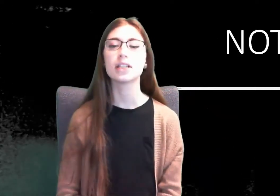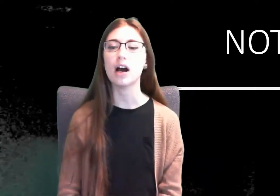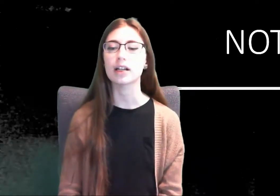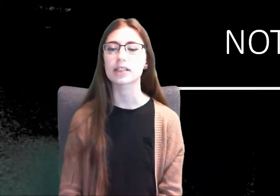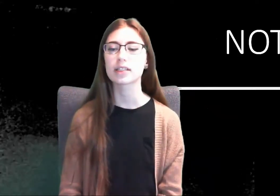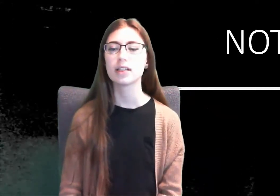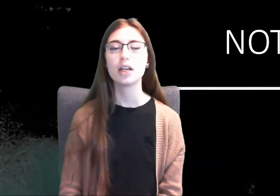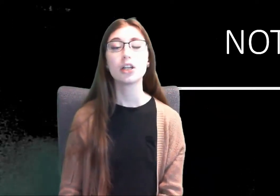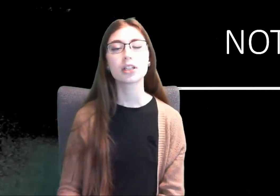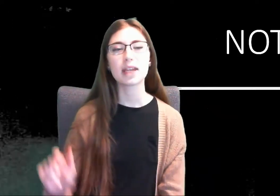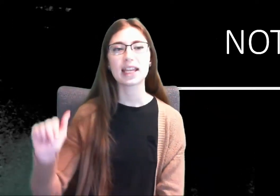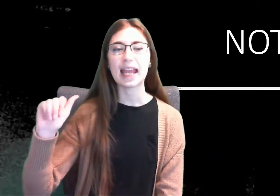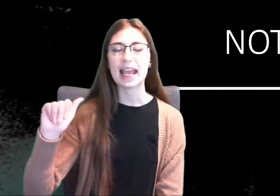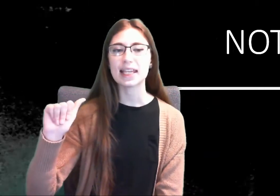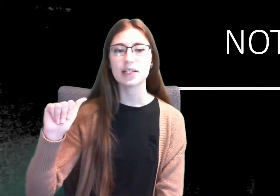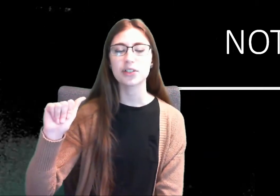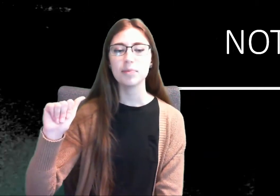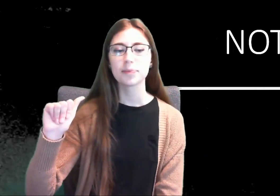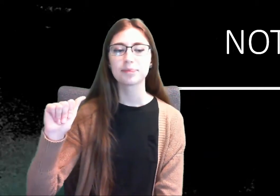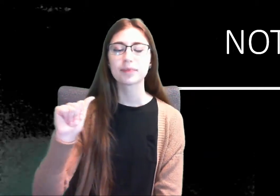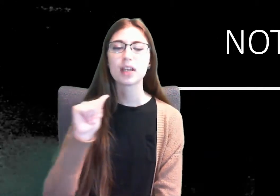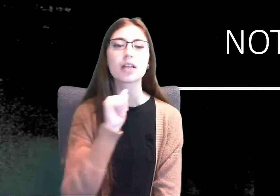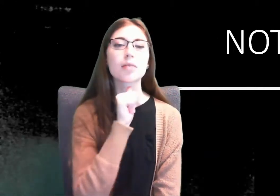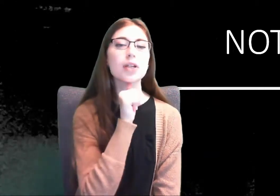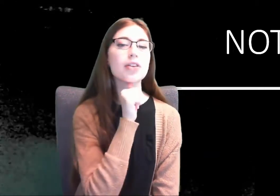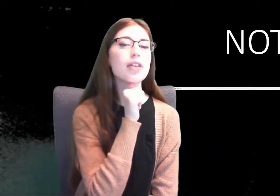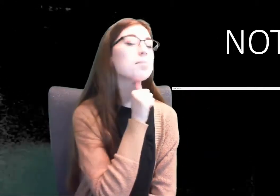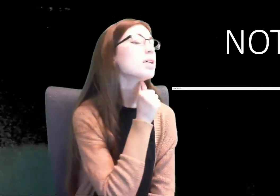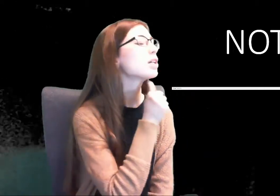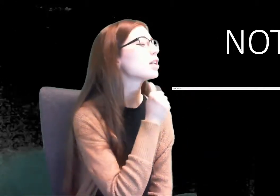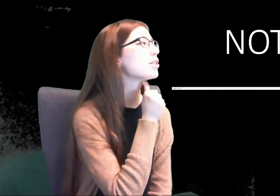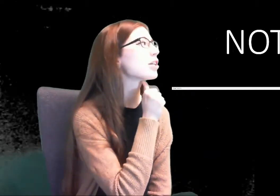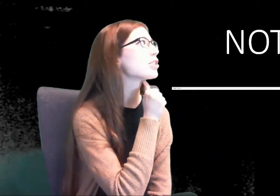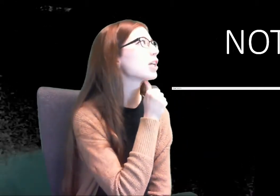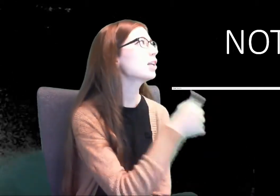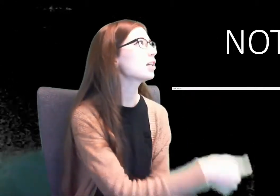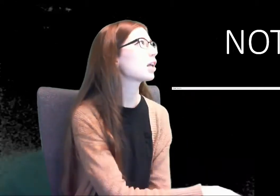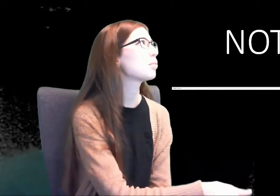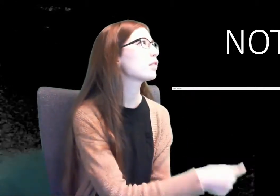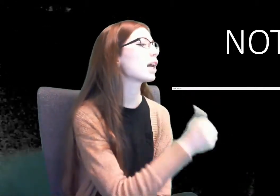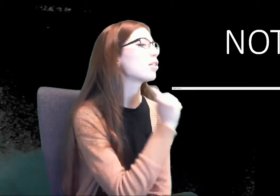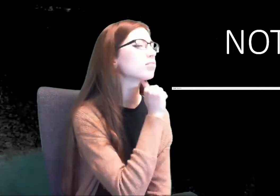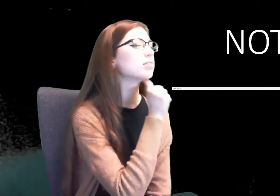Not. You're going to make an A handshake. You're going to put your thumb under your chin and move it out.